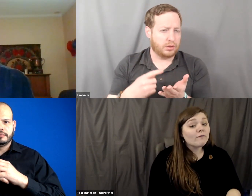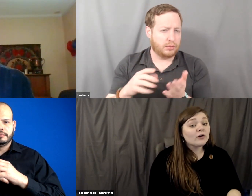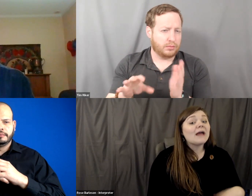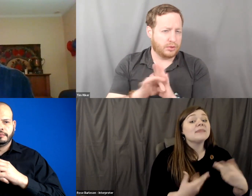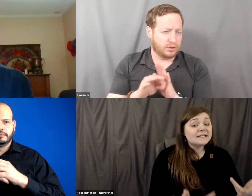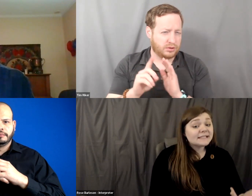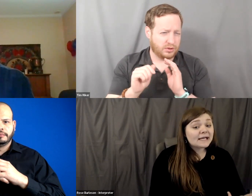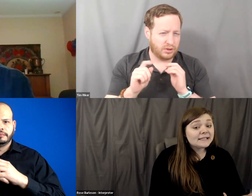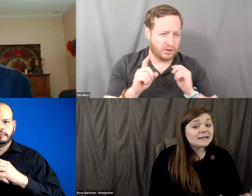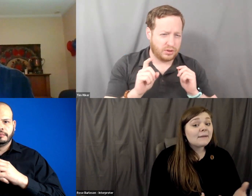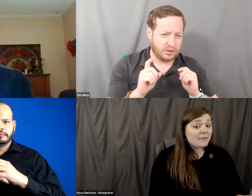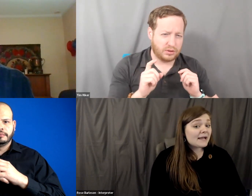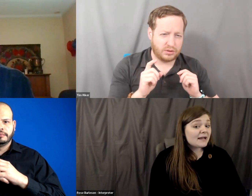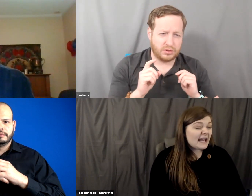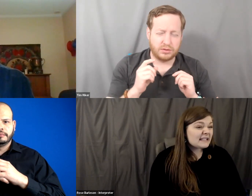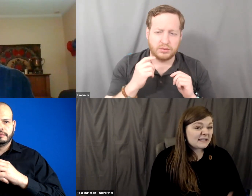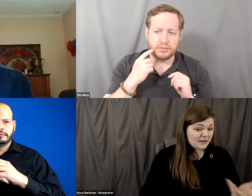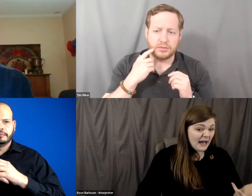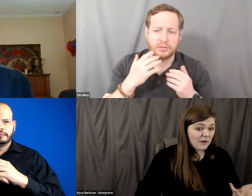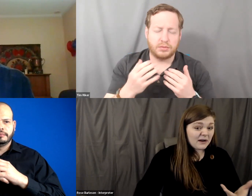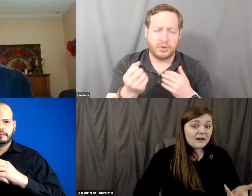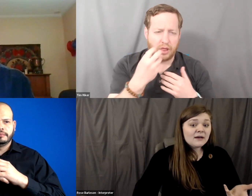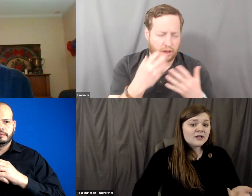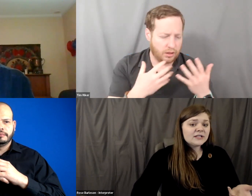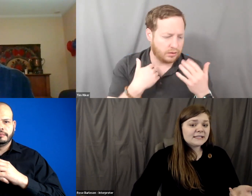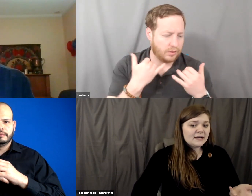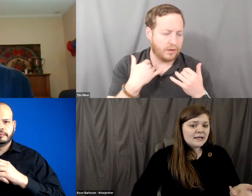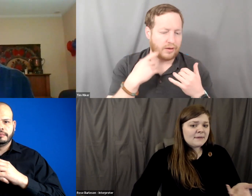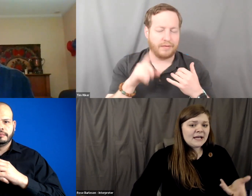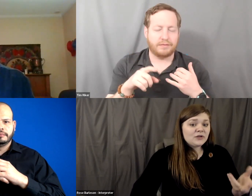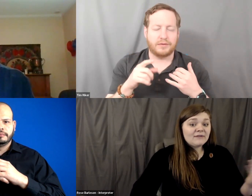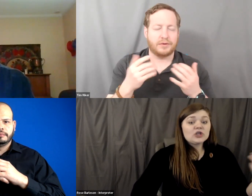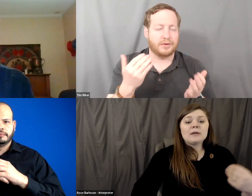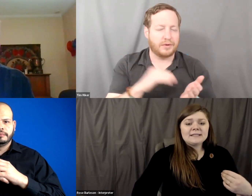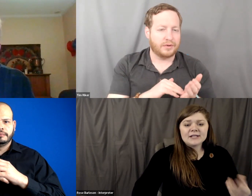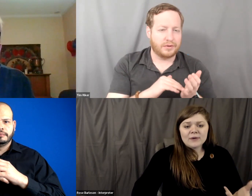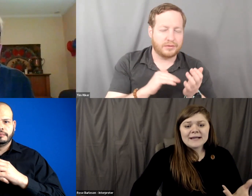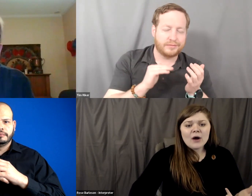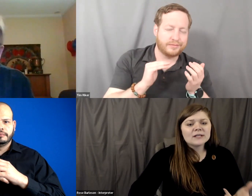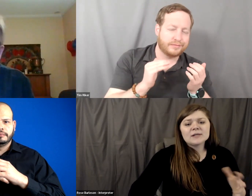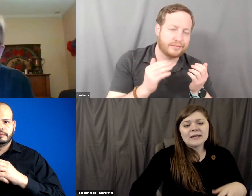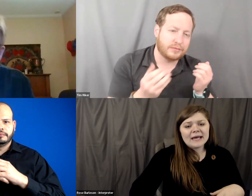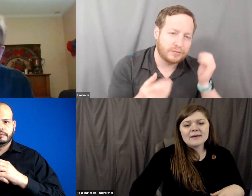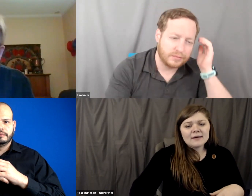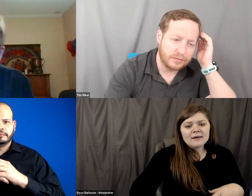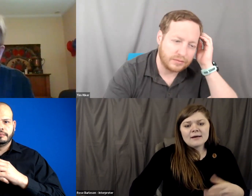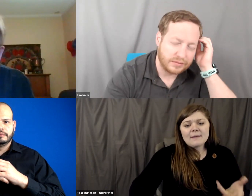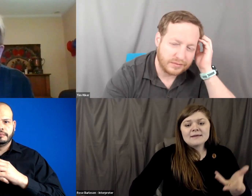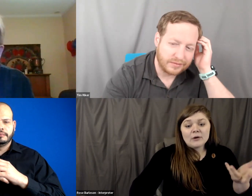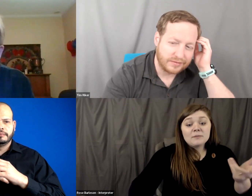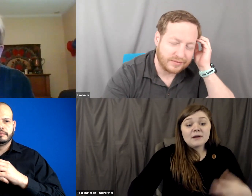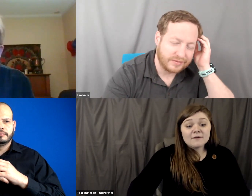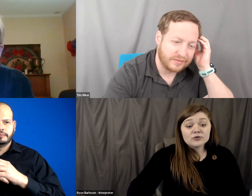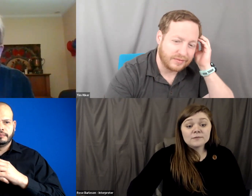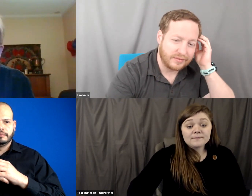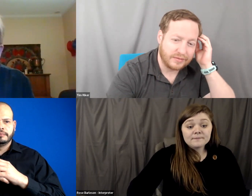them over and then discuss it and pick a date. Would that work? Just because you gave us so many dates right now. And so again, I think